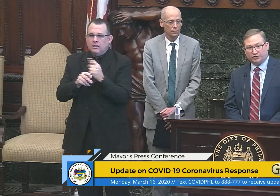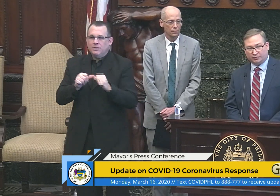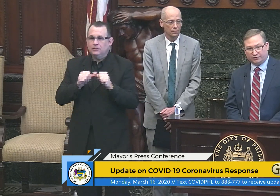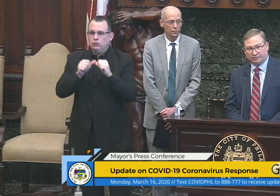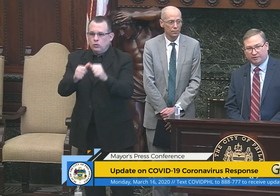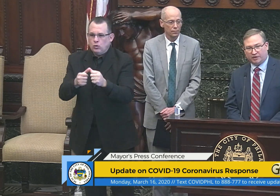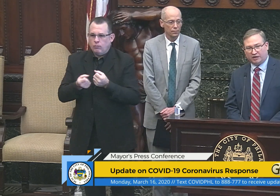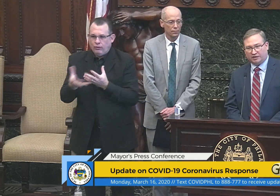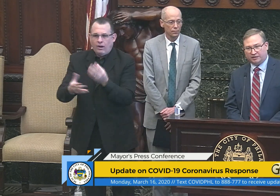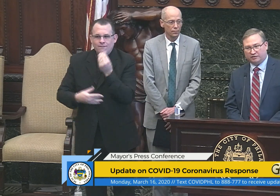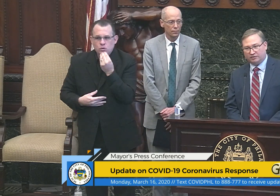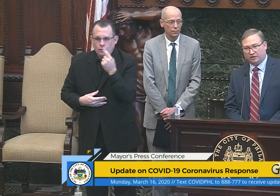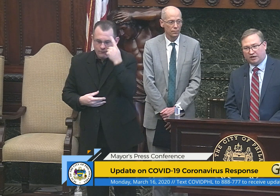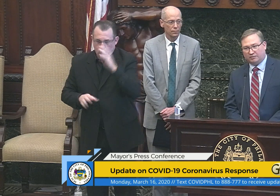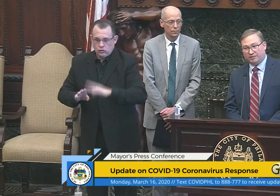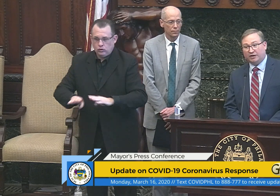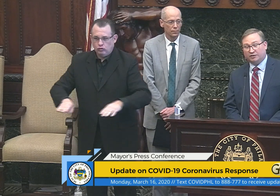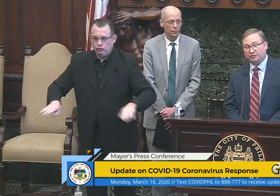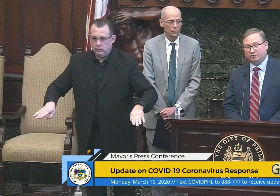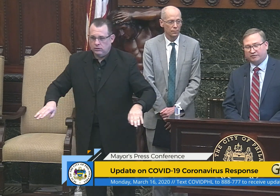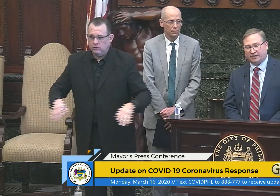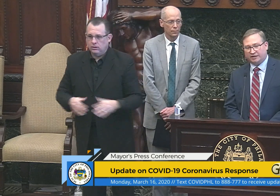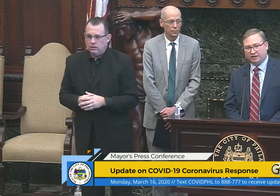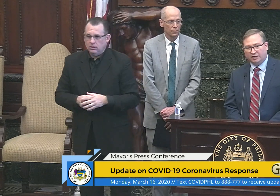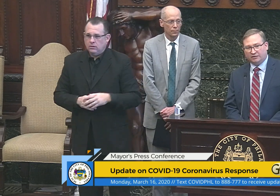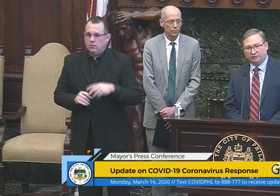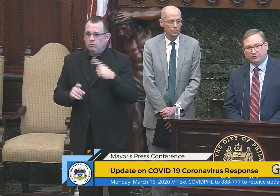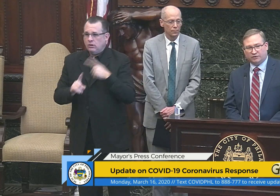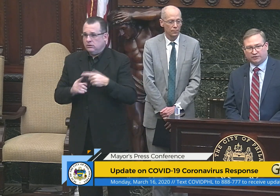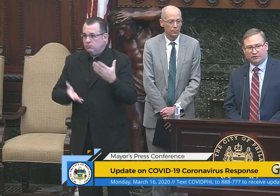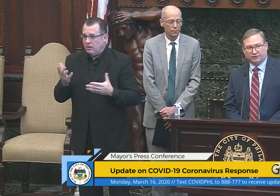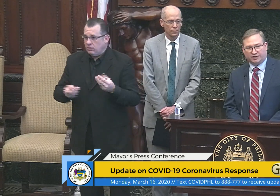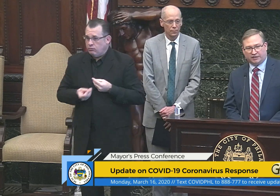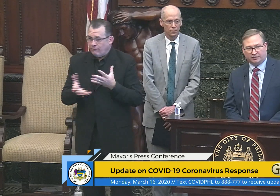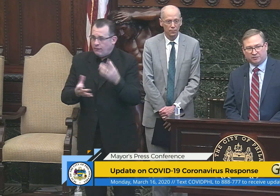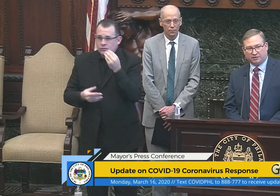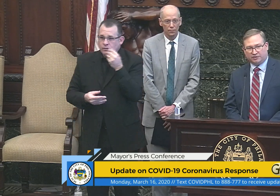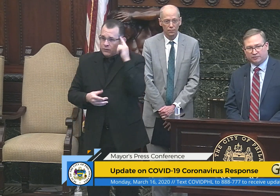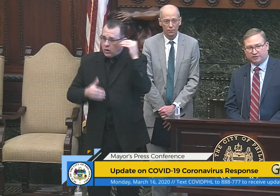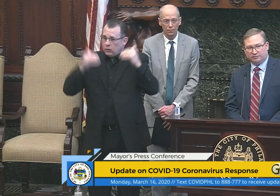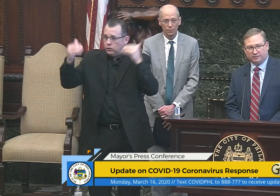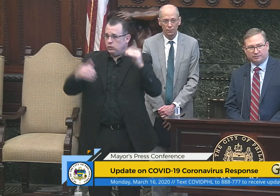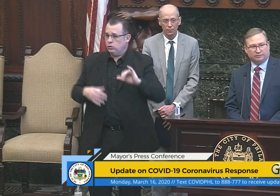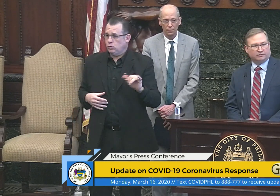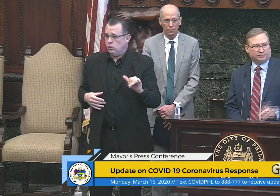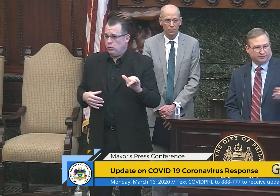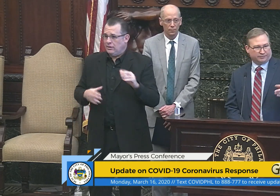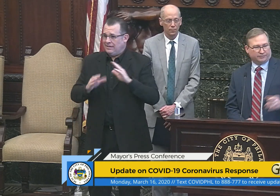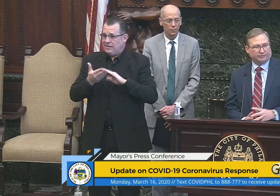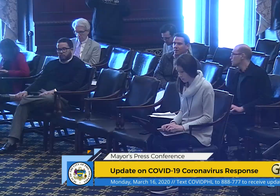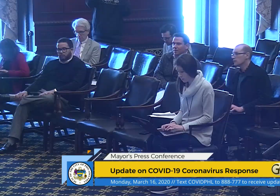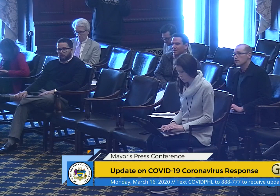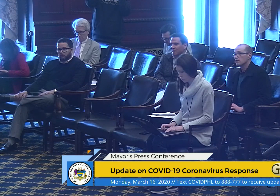food for children, but may also provide food for adults and the community as well.